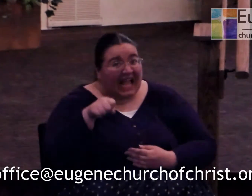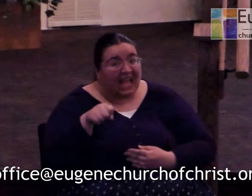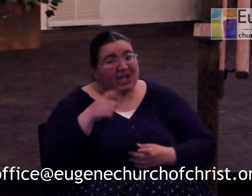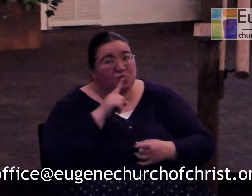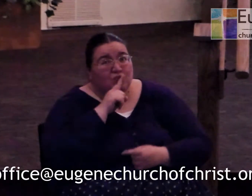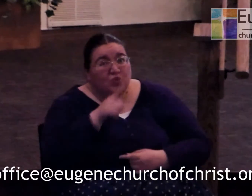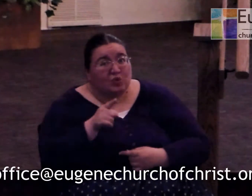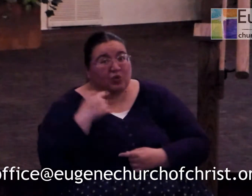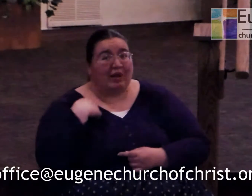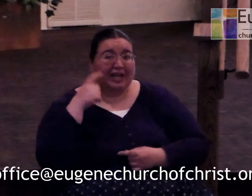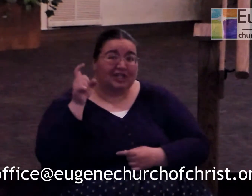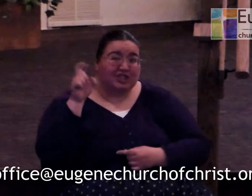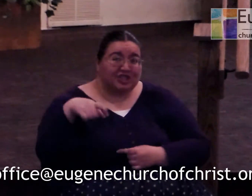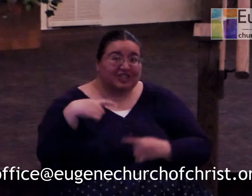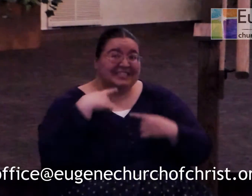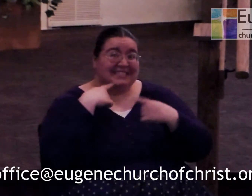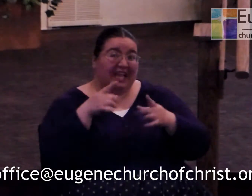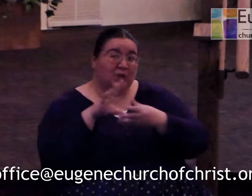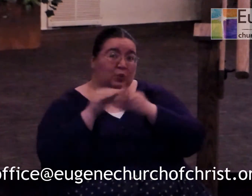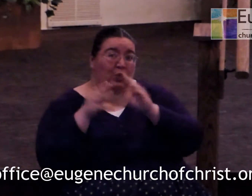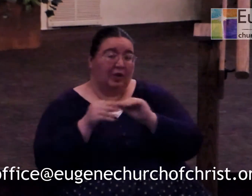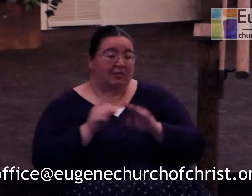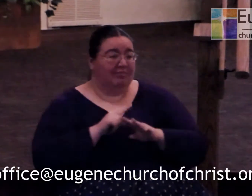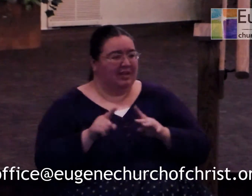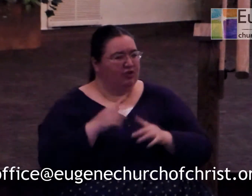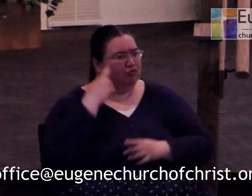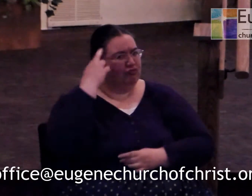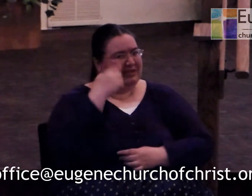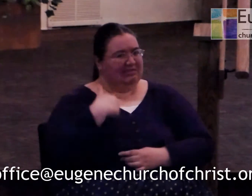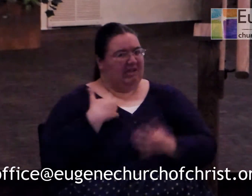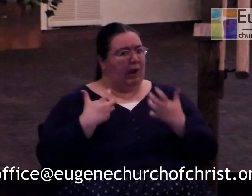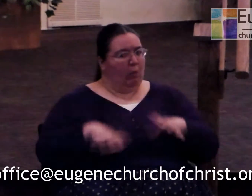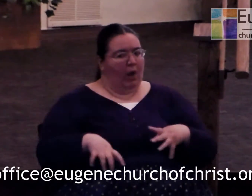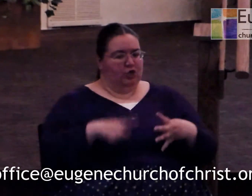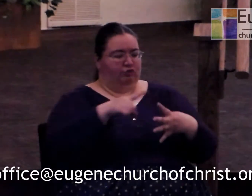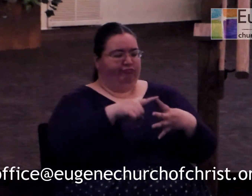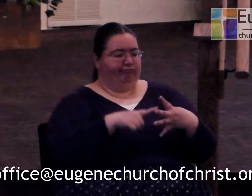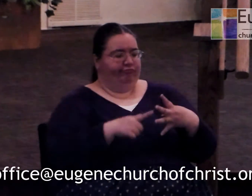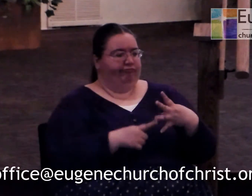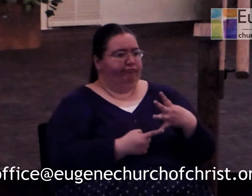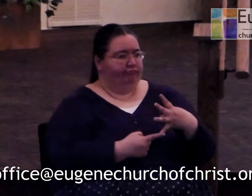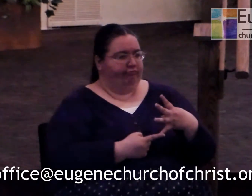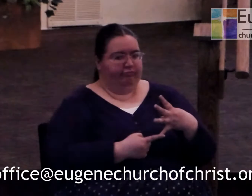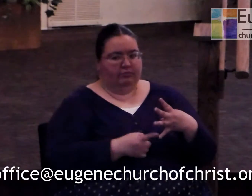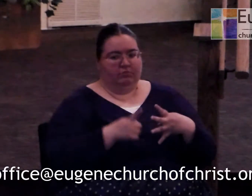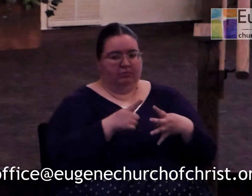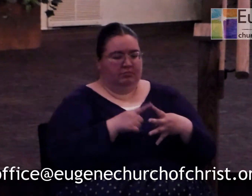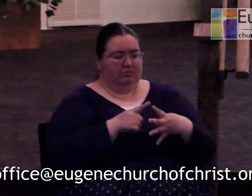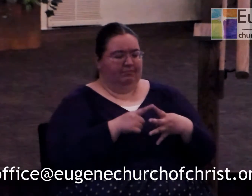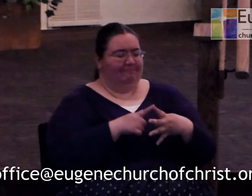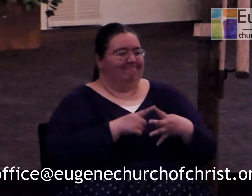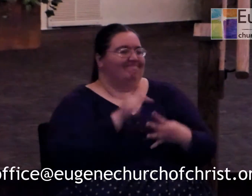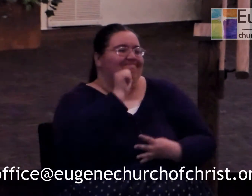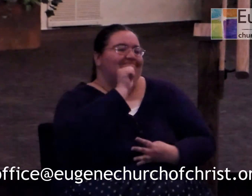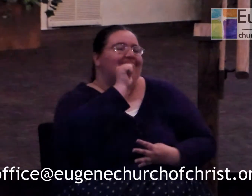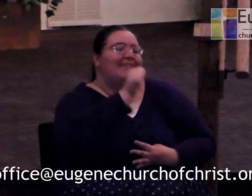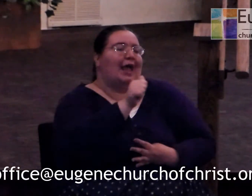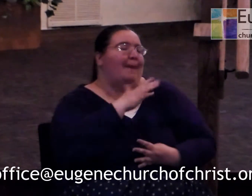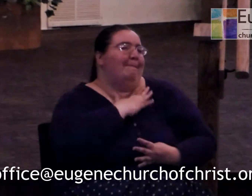but here are the reasons I really don't want to do that when it comes down to it. Number 1, this is not my spiritual gift. I am